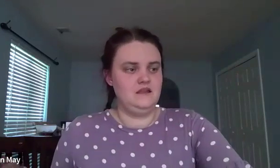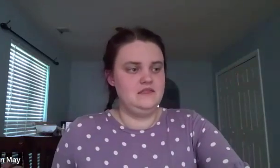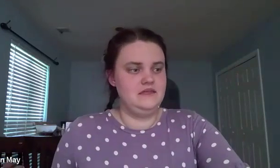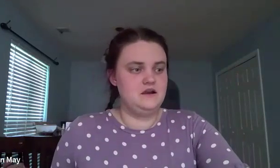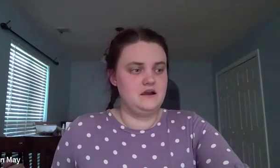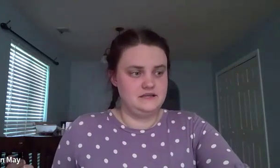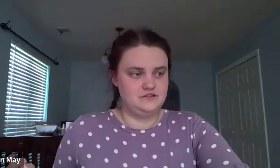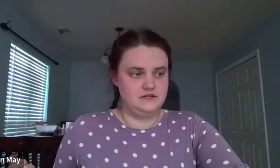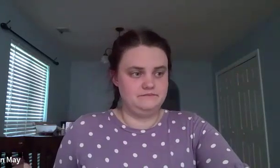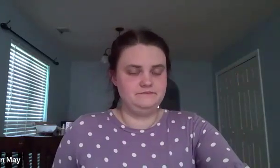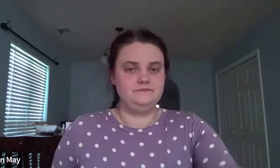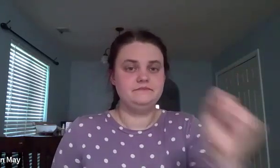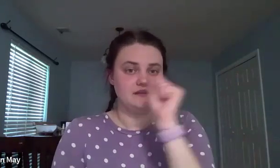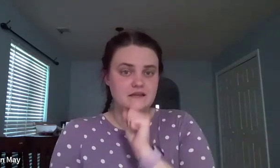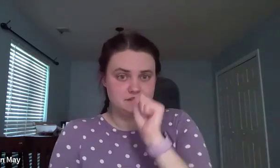And then our ice cream.